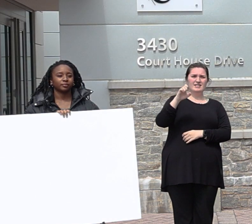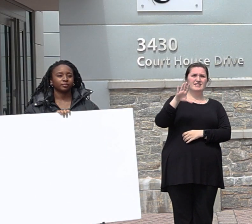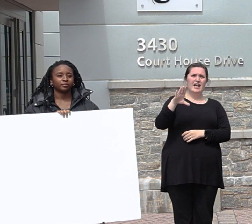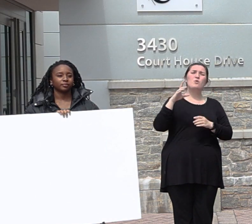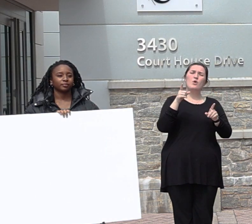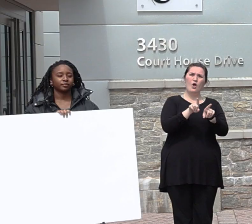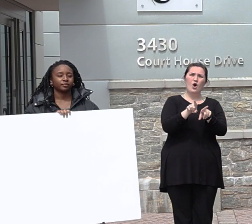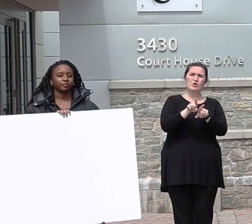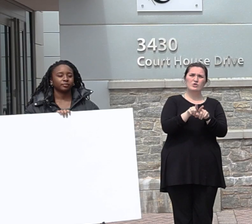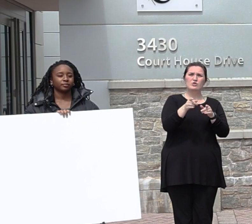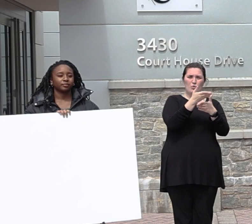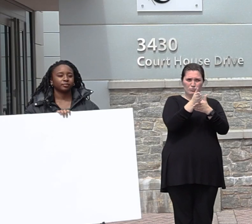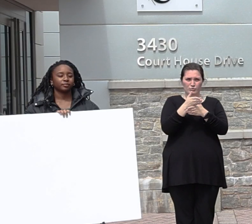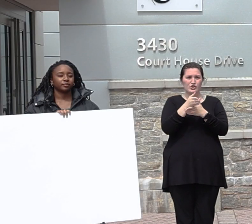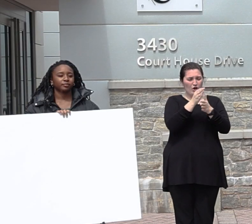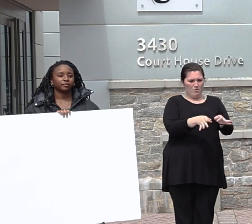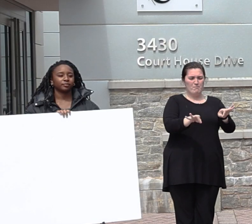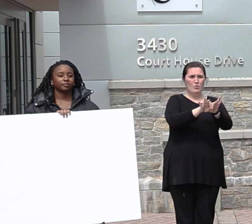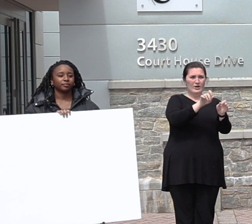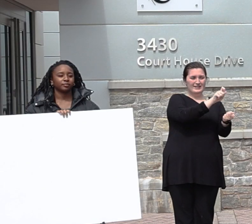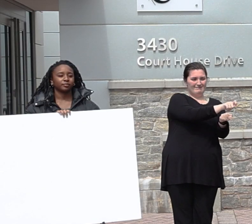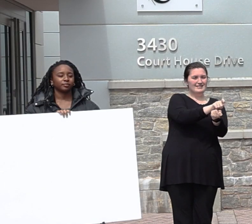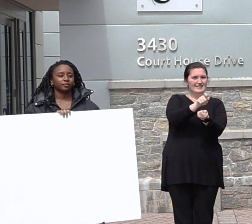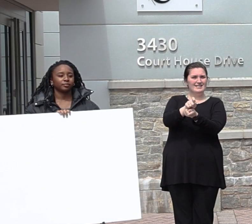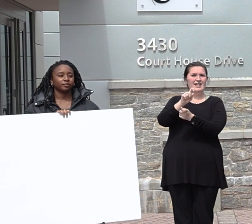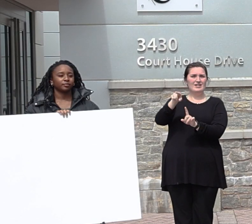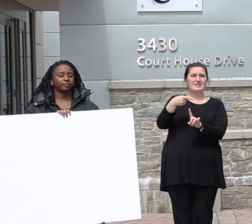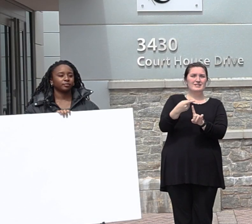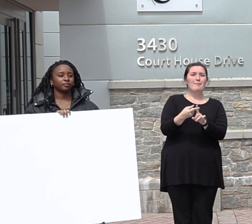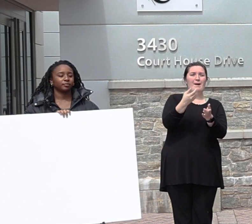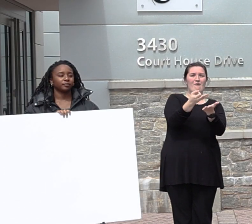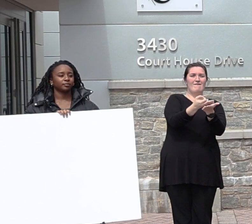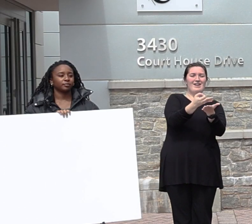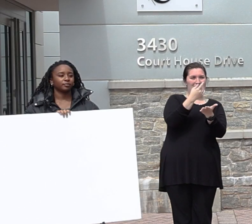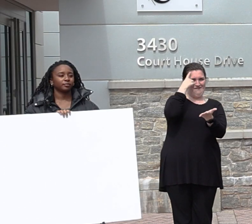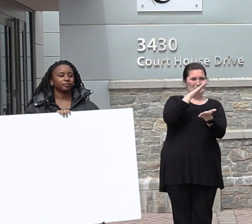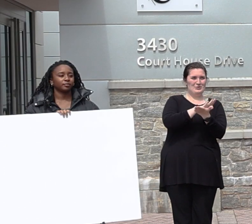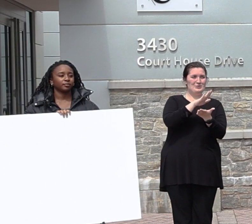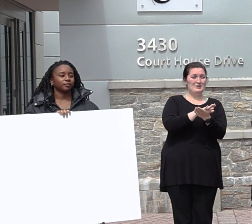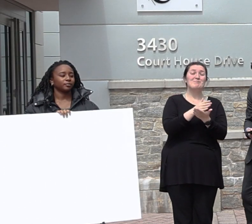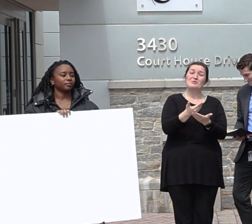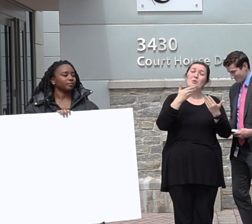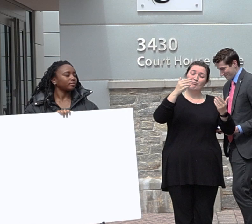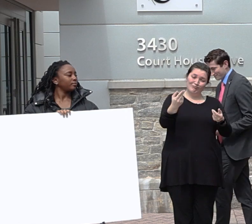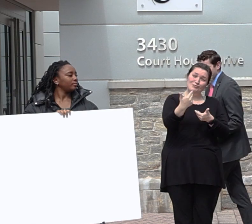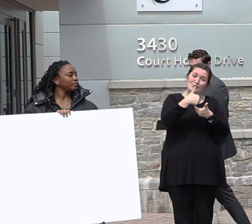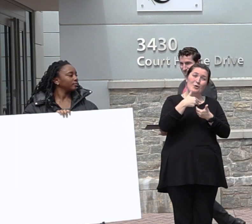in the year ahead. Now, to kick off our program, please join me in welcoming County Executive Calvin Ball.